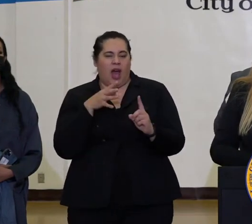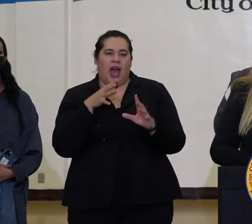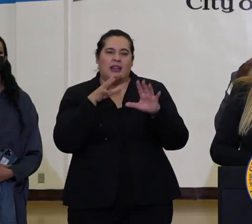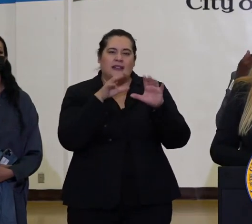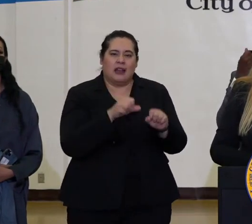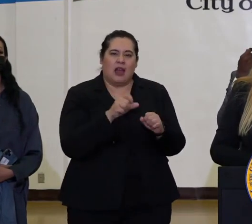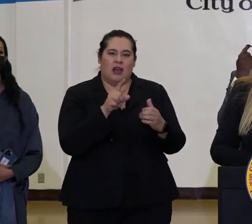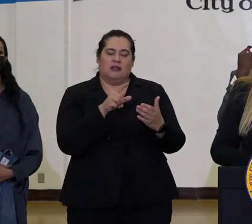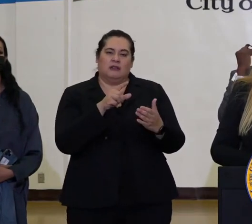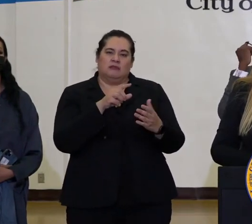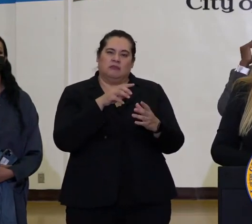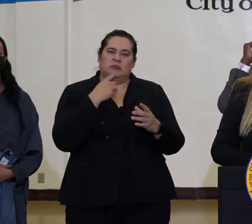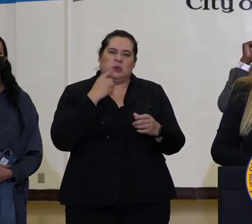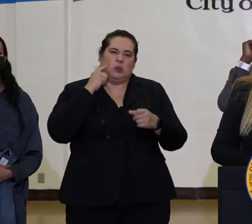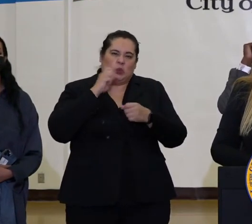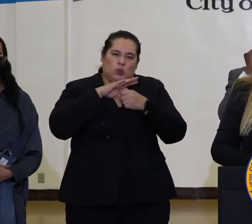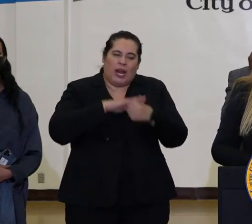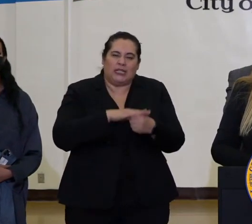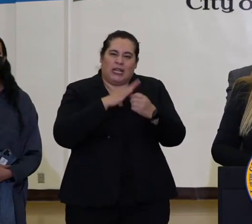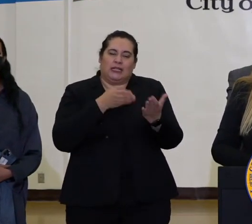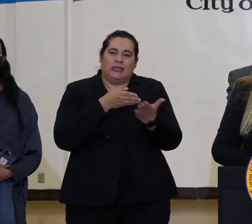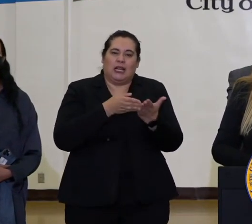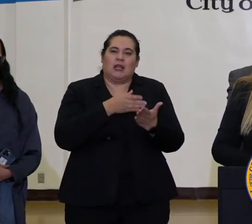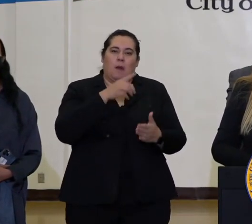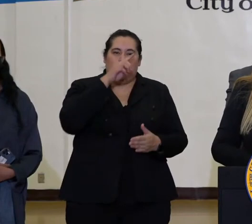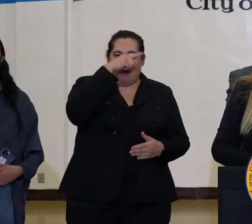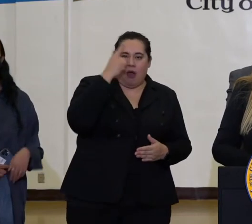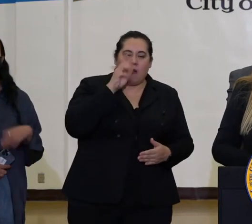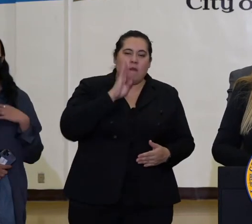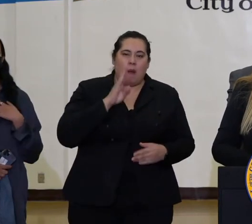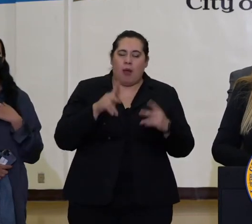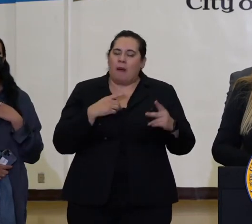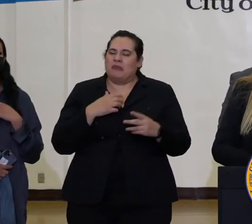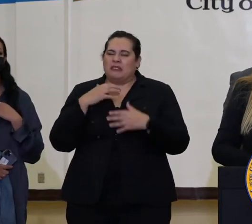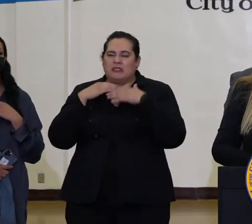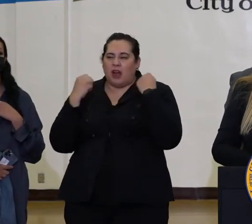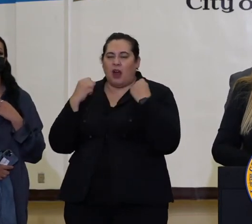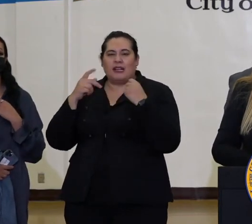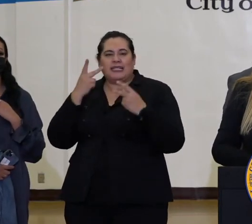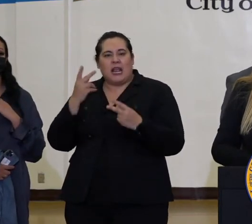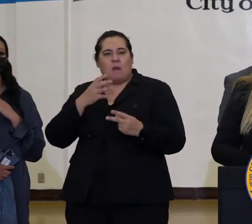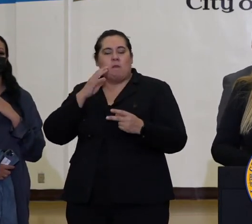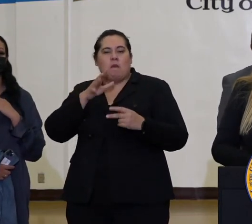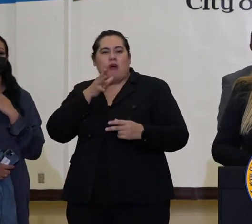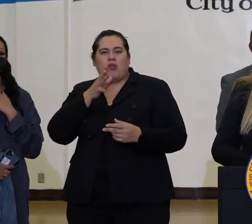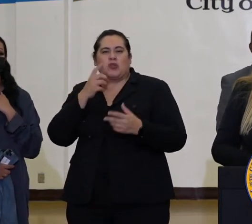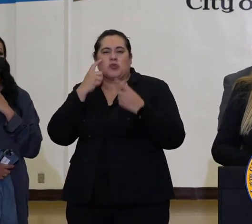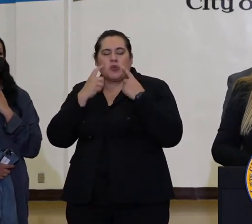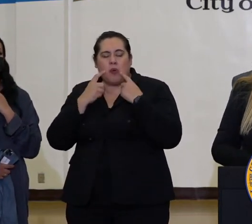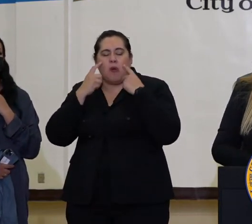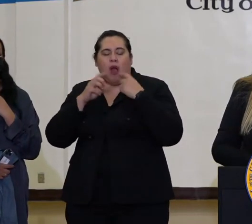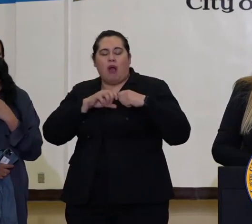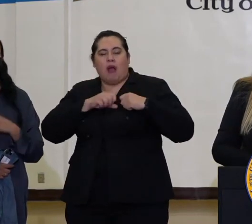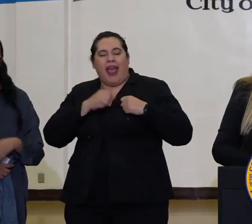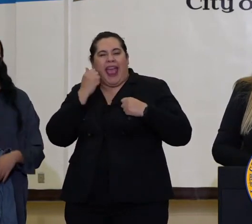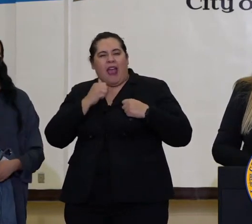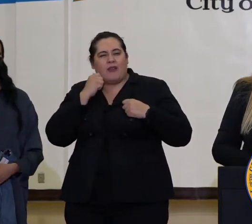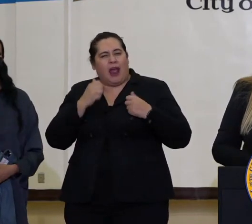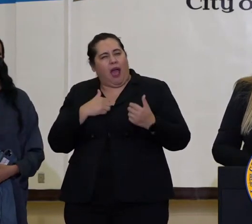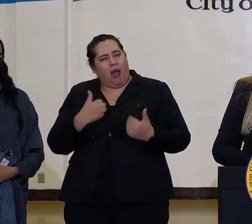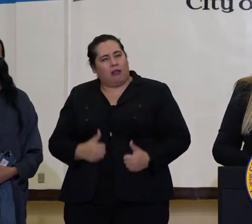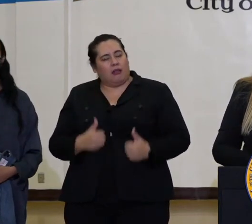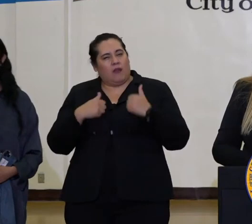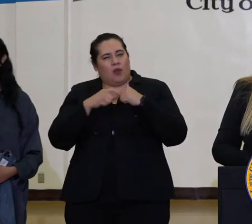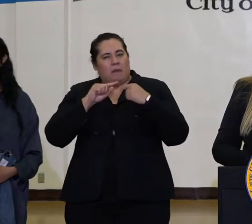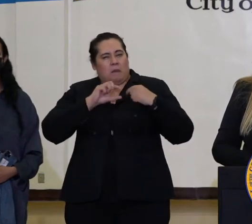racist towards Black and brown people. I'm tired of it. I'm tired of seeing mothers crying. Every day I live with this pain